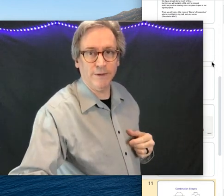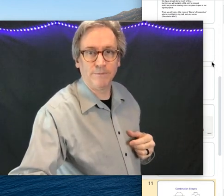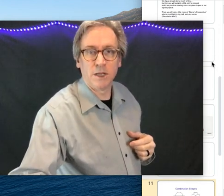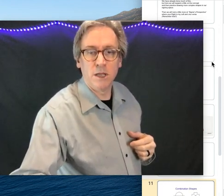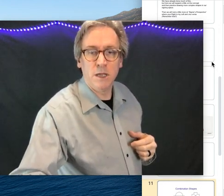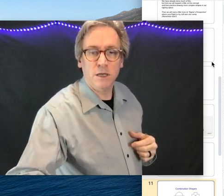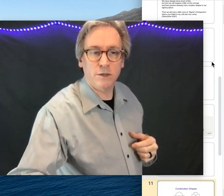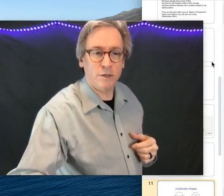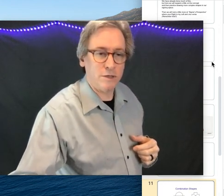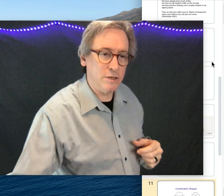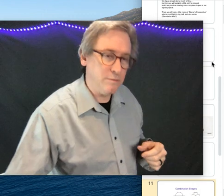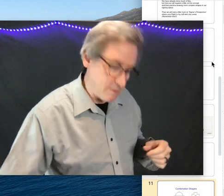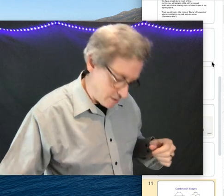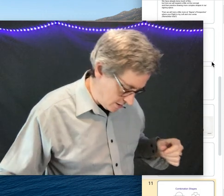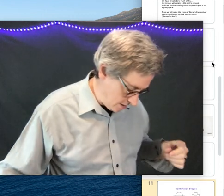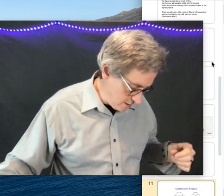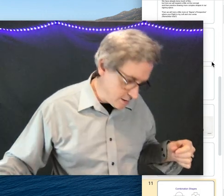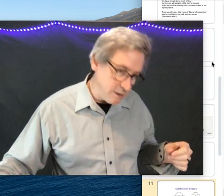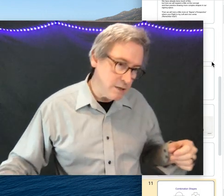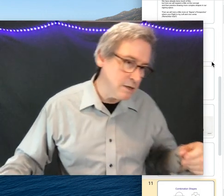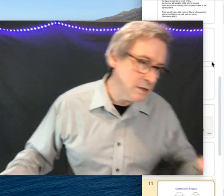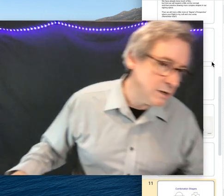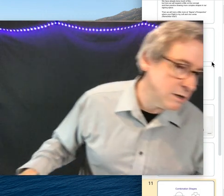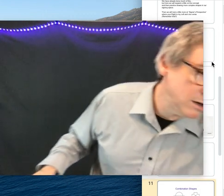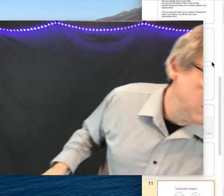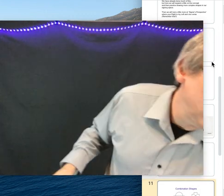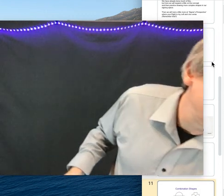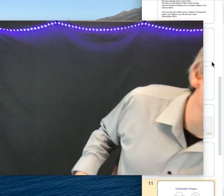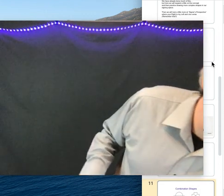So anyway, I need